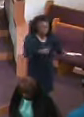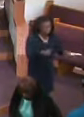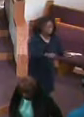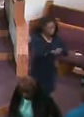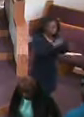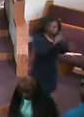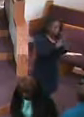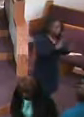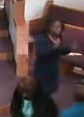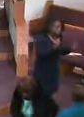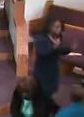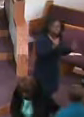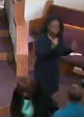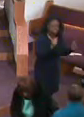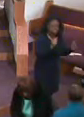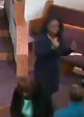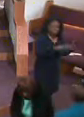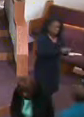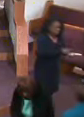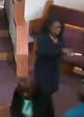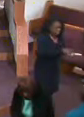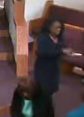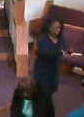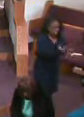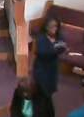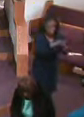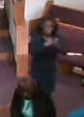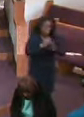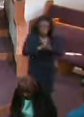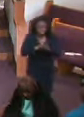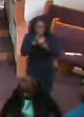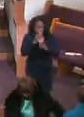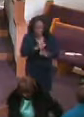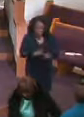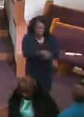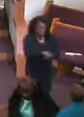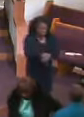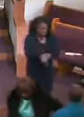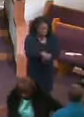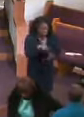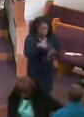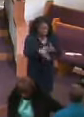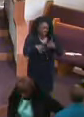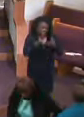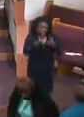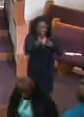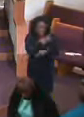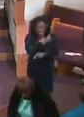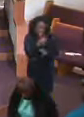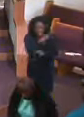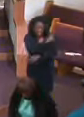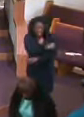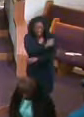blessed. Bless those that are out of town, Lord. Bless those that are in hospitals. Bless those that are sick. Lord, you are able.